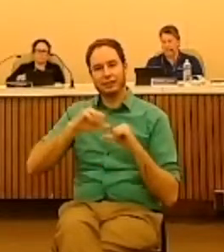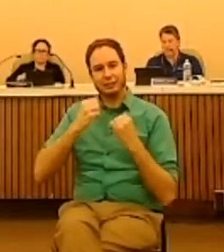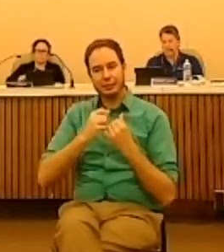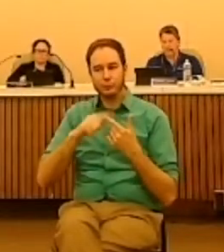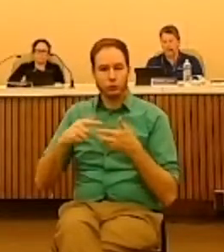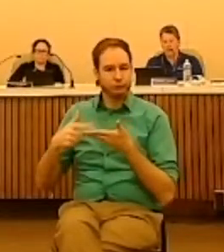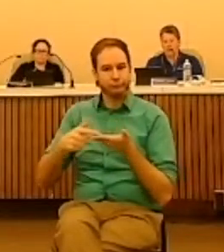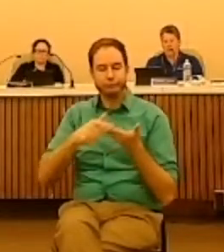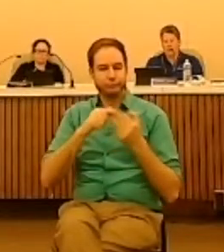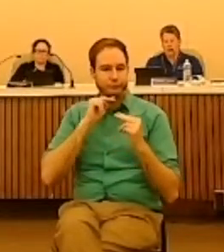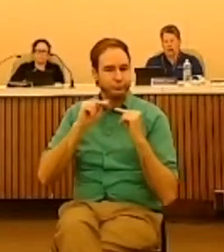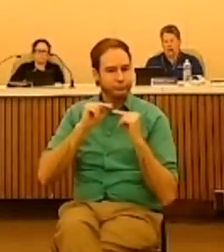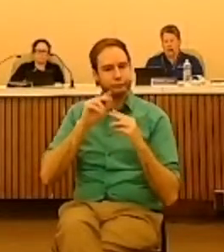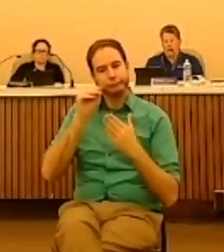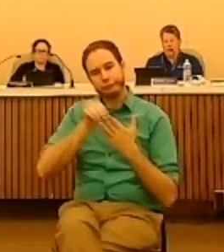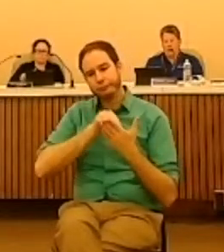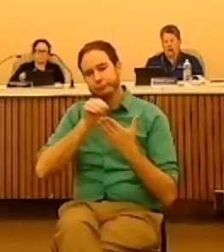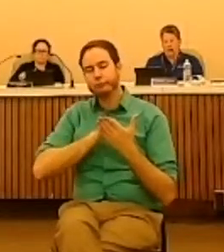together so that